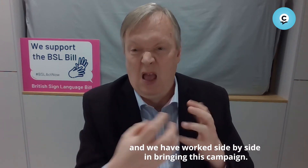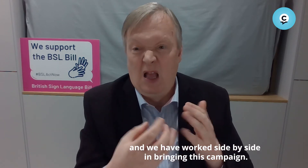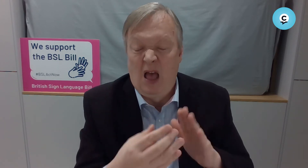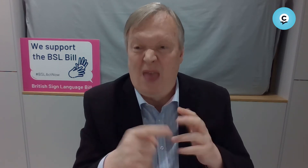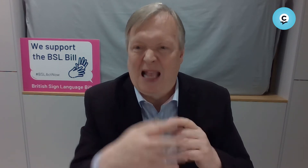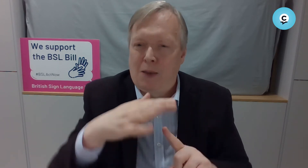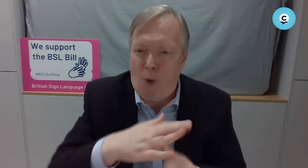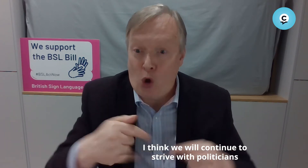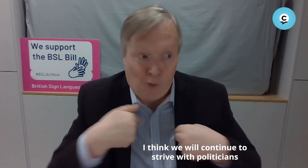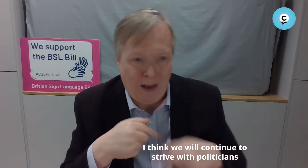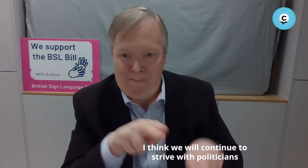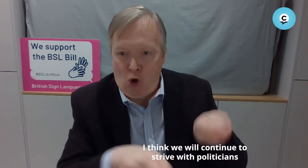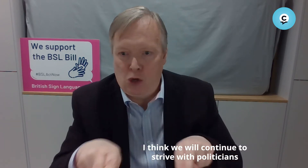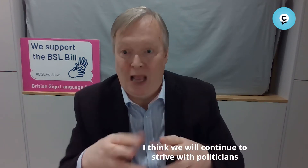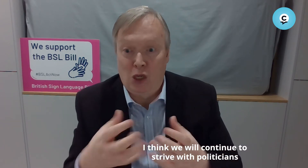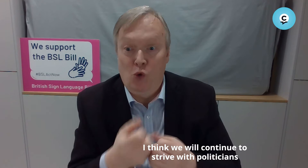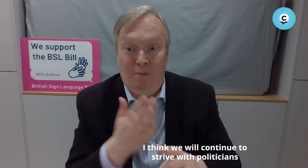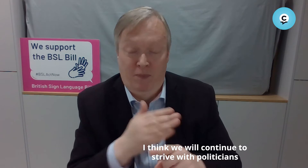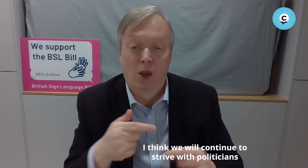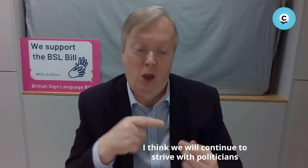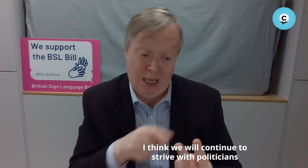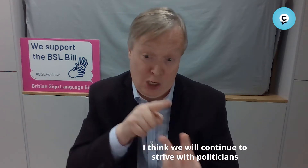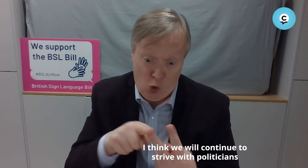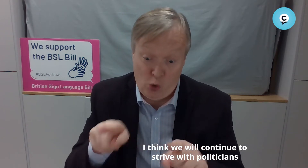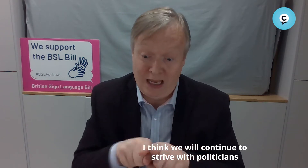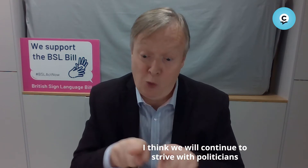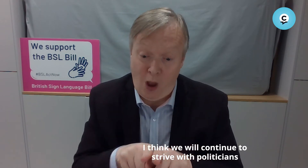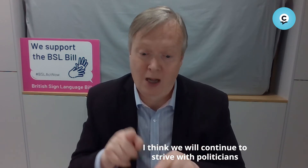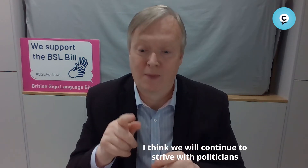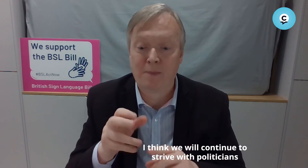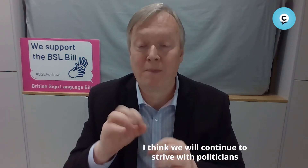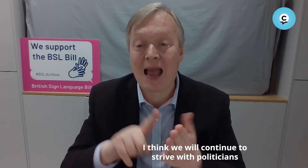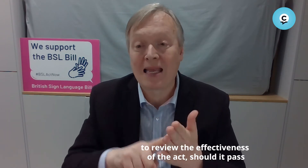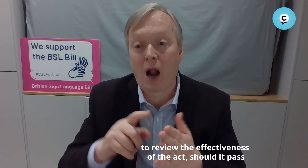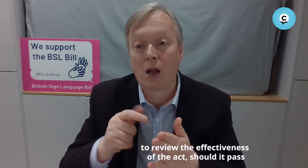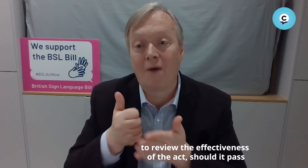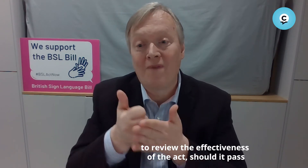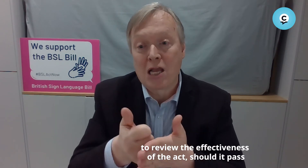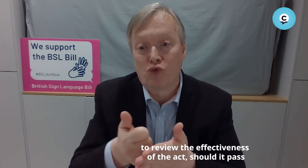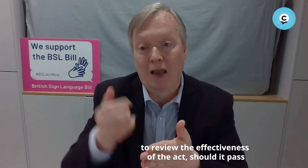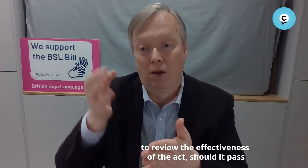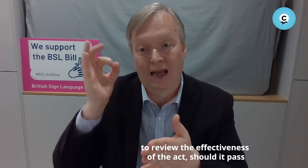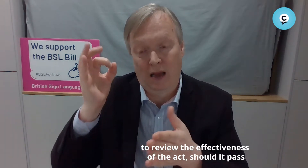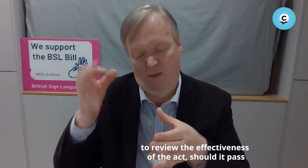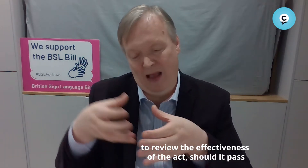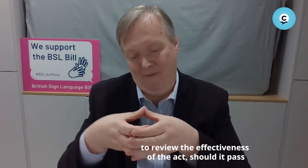campaign. I think we will continue to strive with politicians to review the effectiveness of the act should it